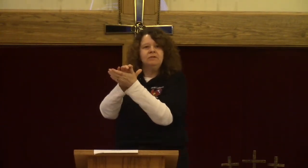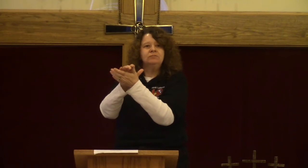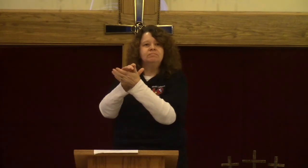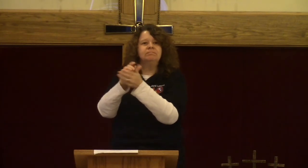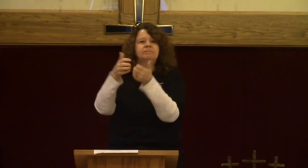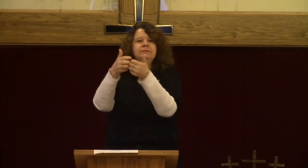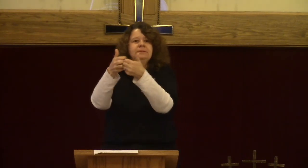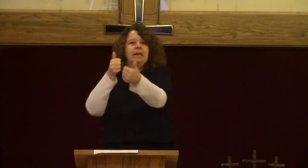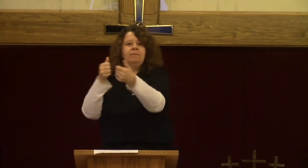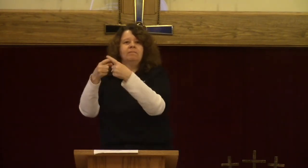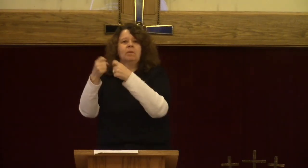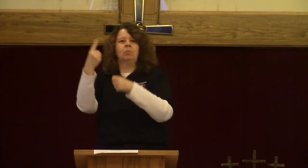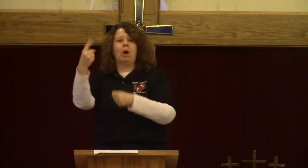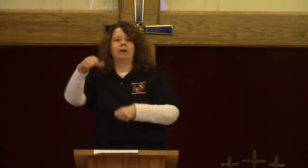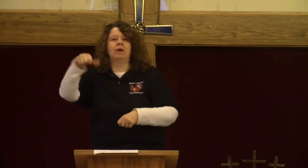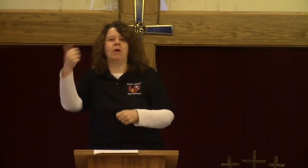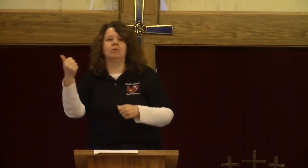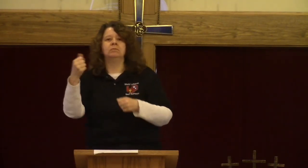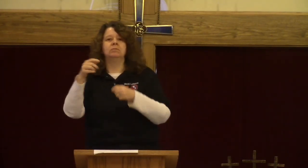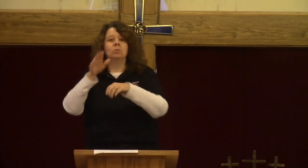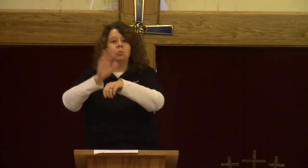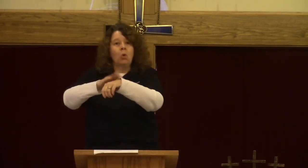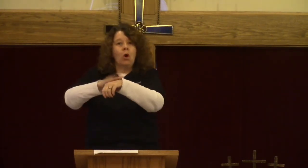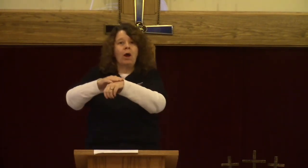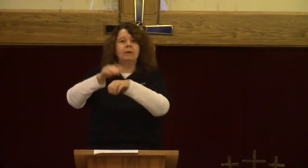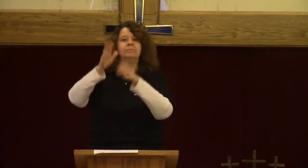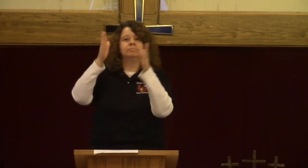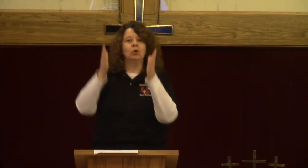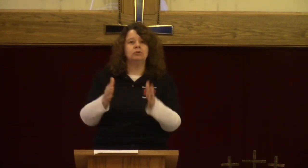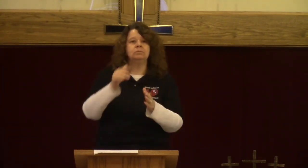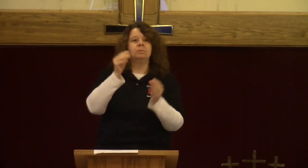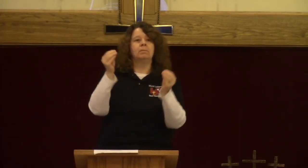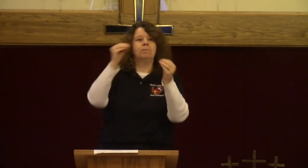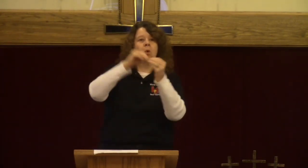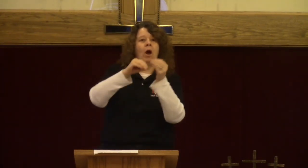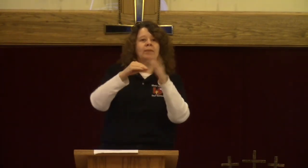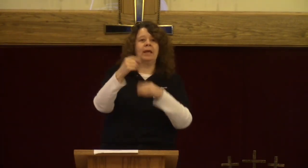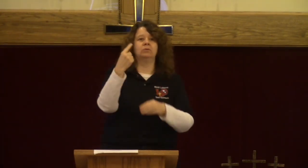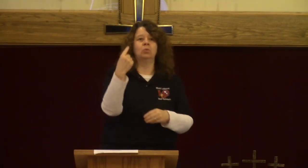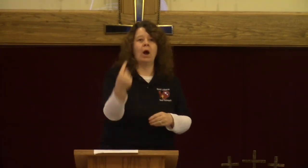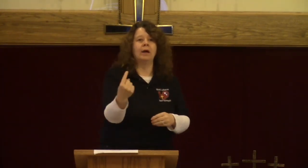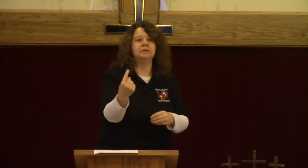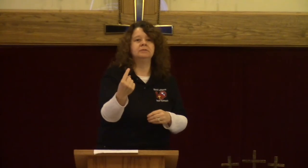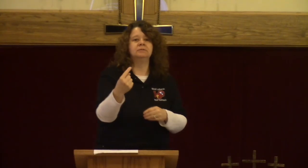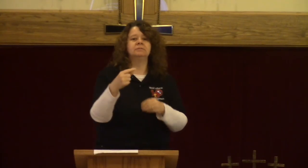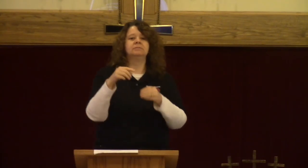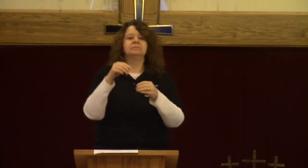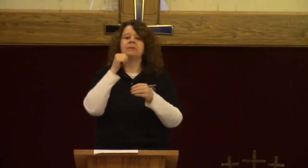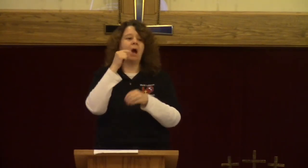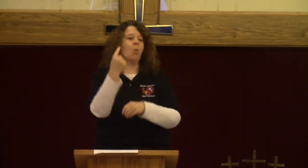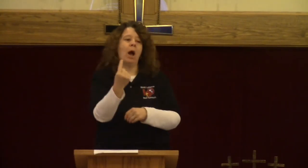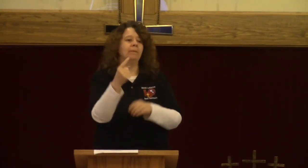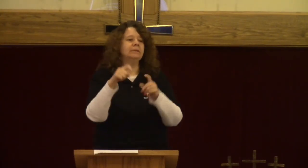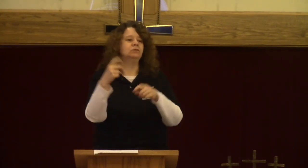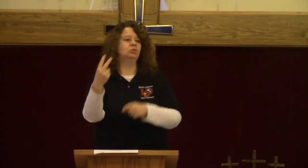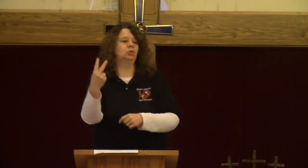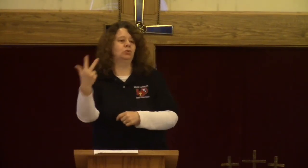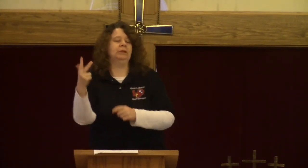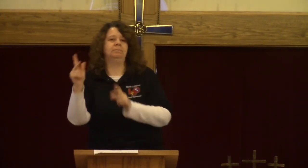get believers to separate from one another. Warn that person more than once. After that, you